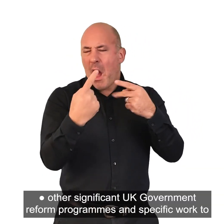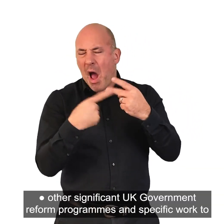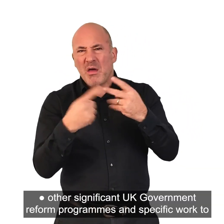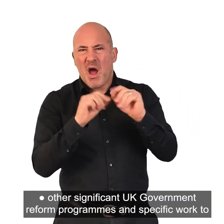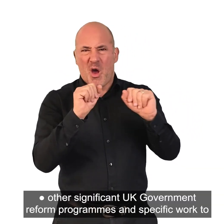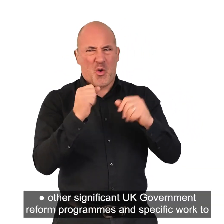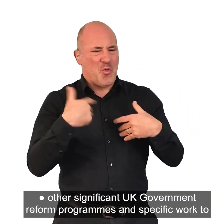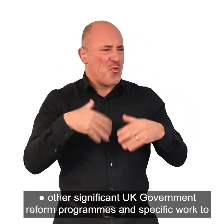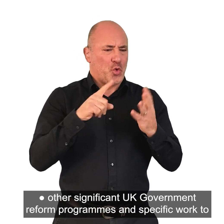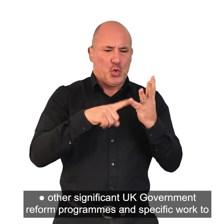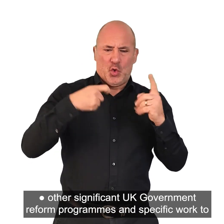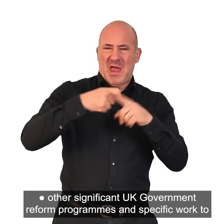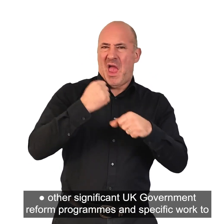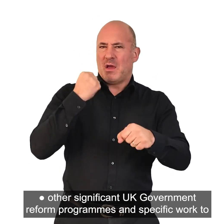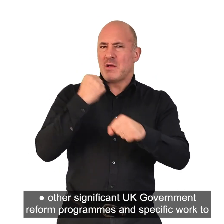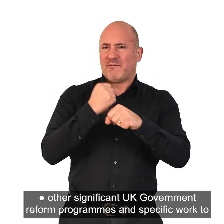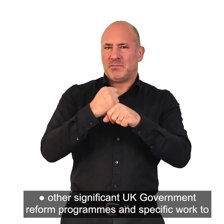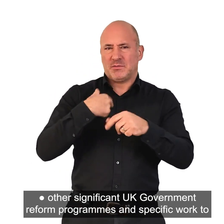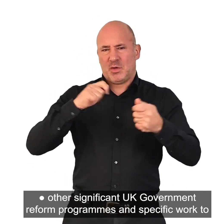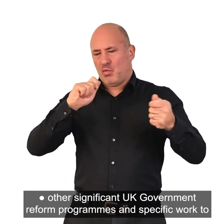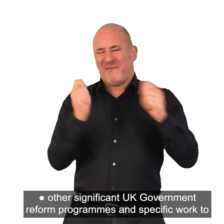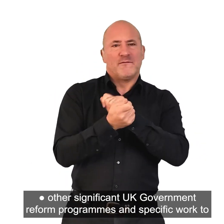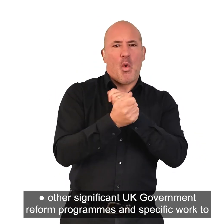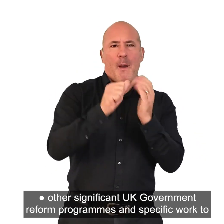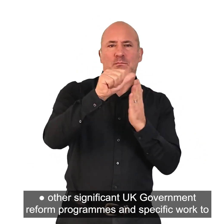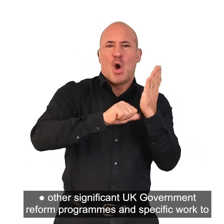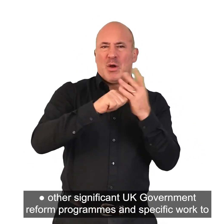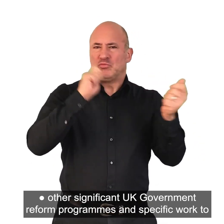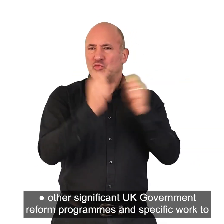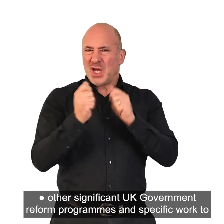other significant UK government reform programmes and specific work to